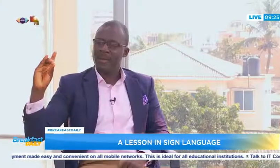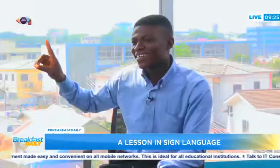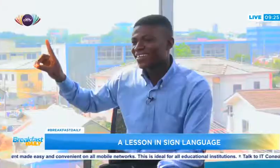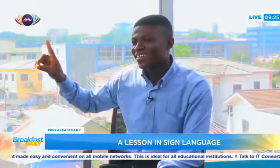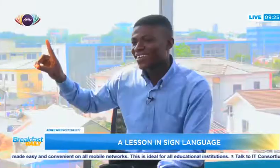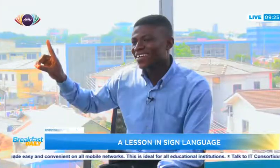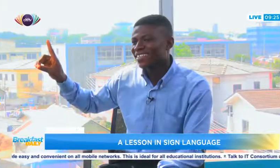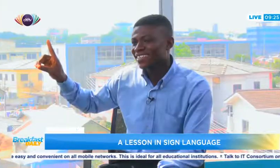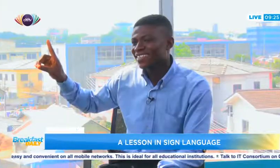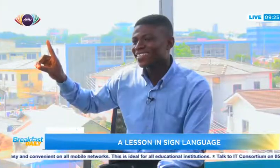Yeah, D. Okay.